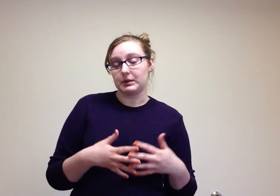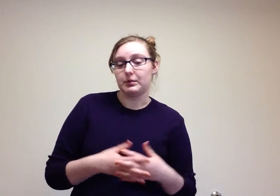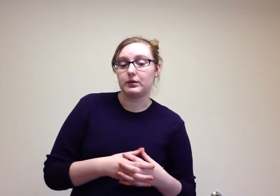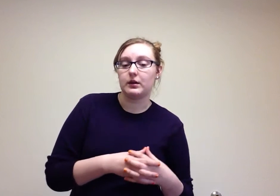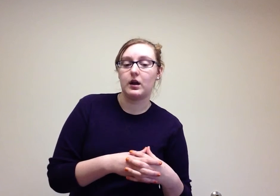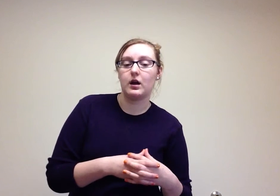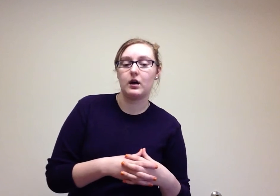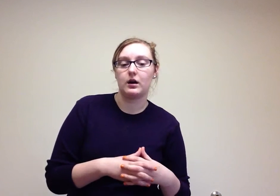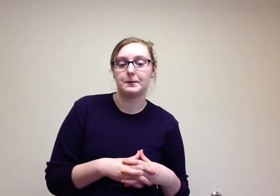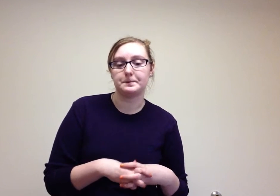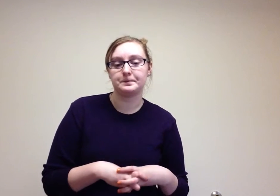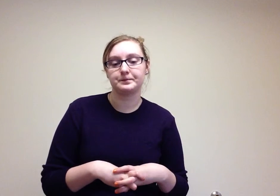people.